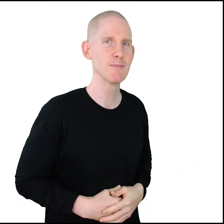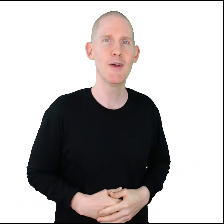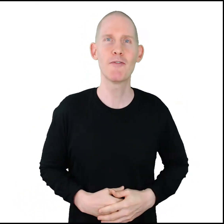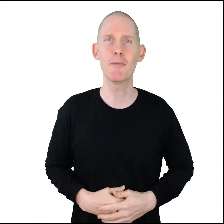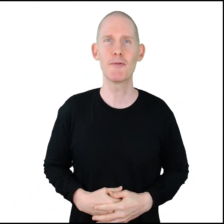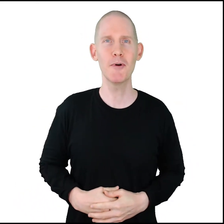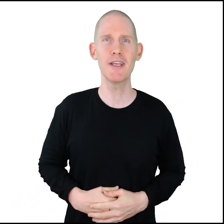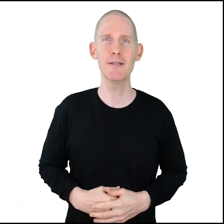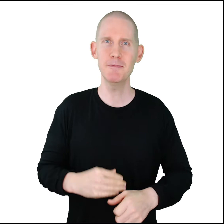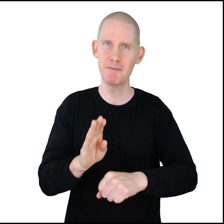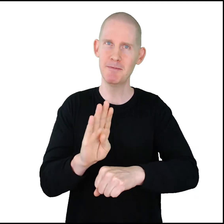From the front again.